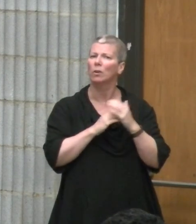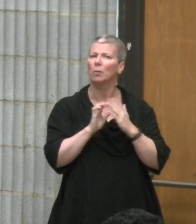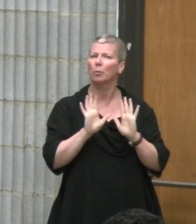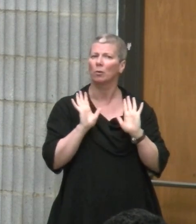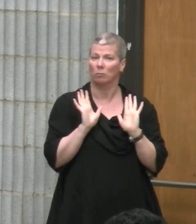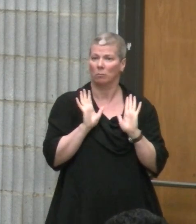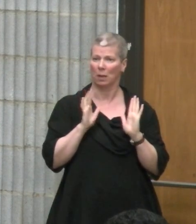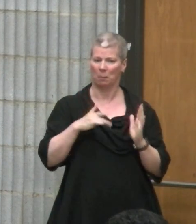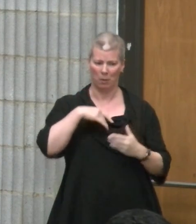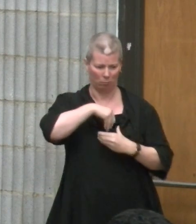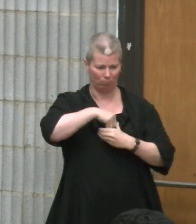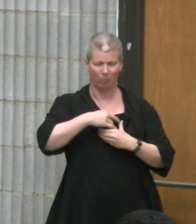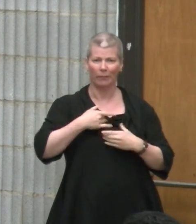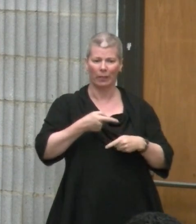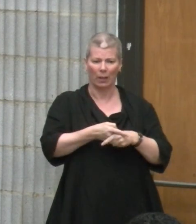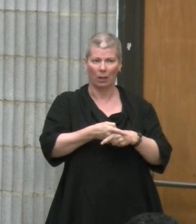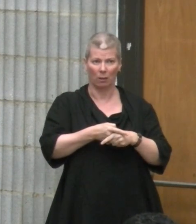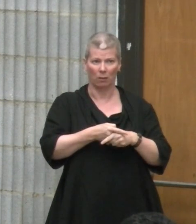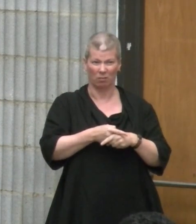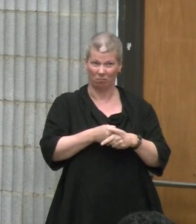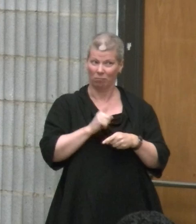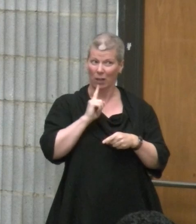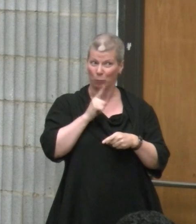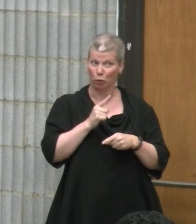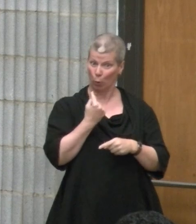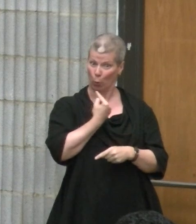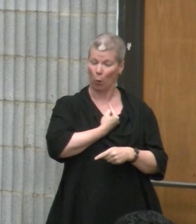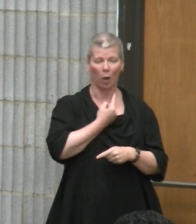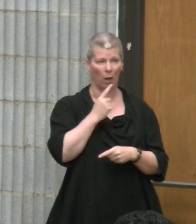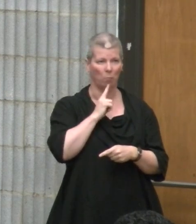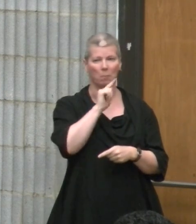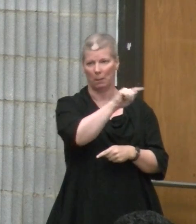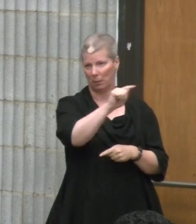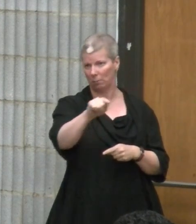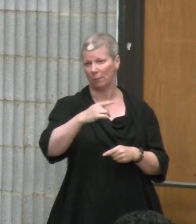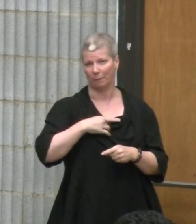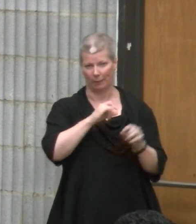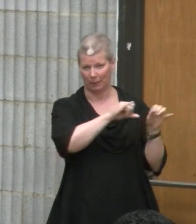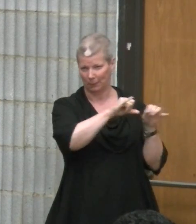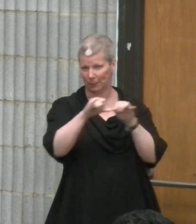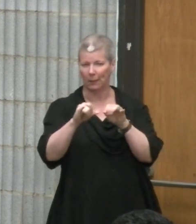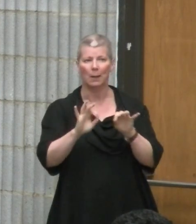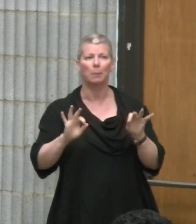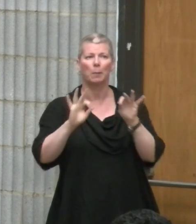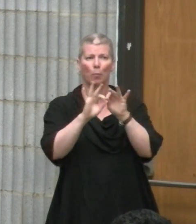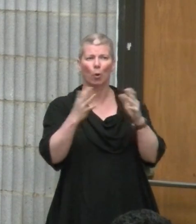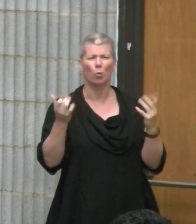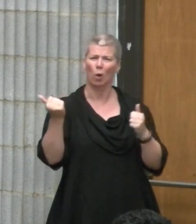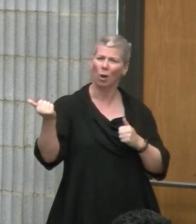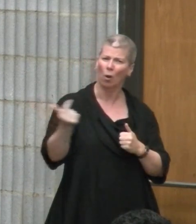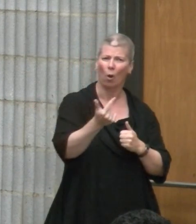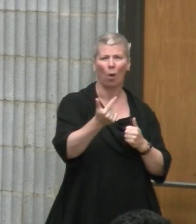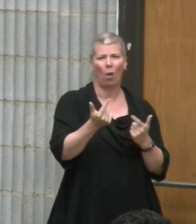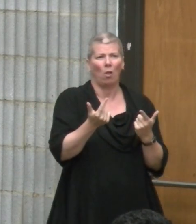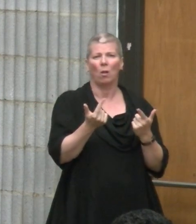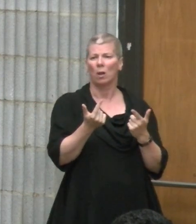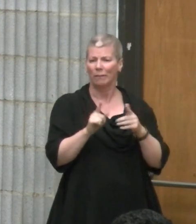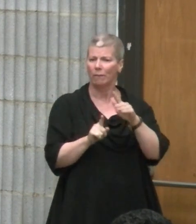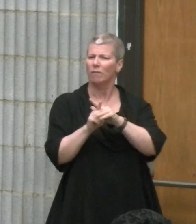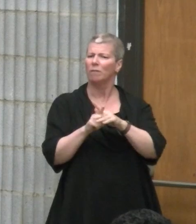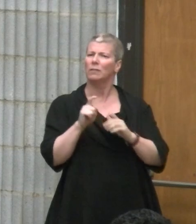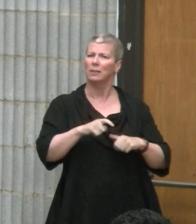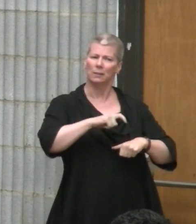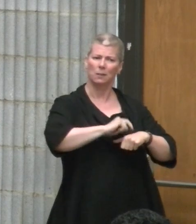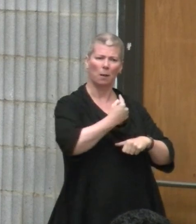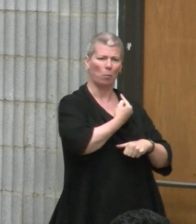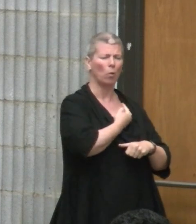one who feels this way. You also have the right to leave at any point. Stay attuned to your own needs. Everyone is welcome to leave and find a quiet space